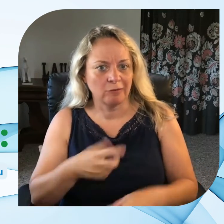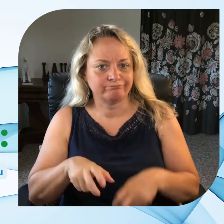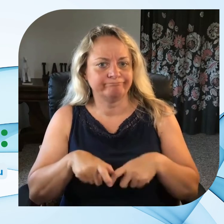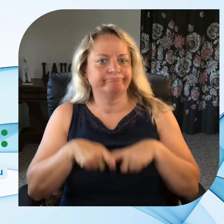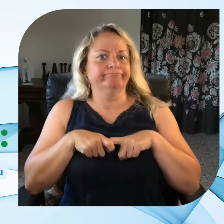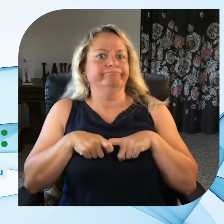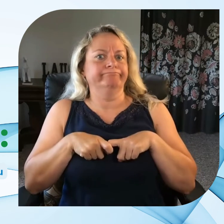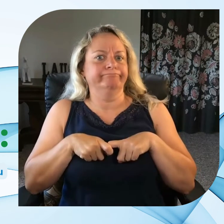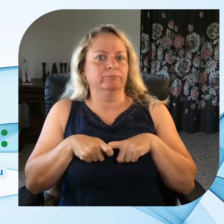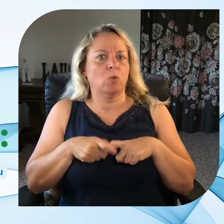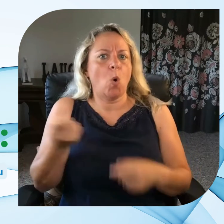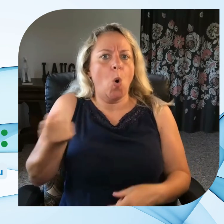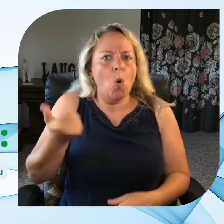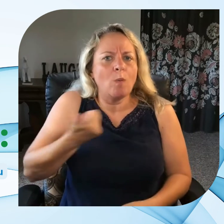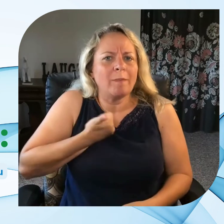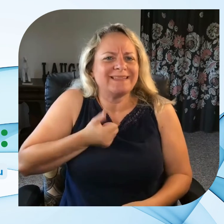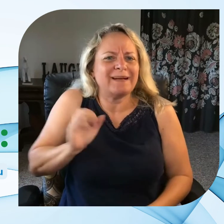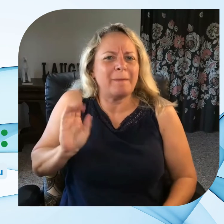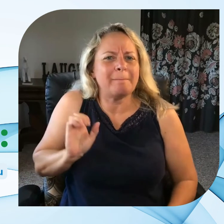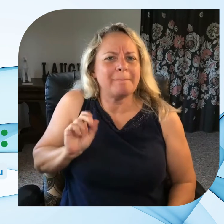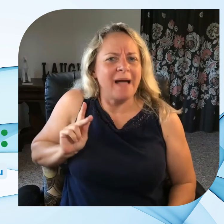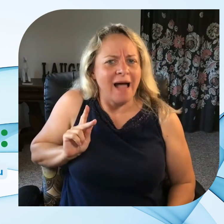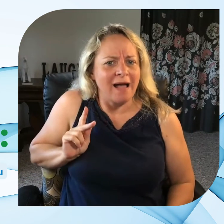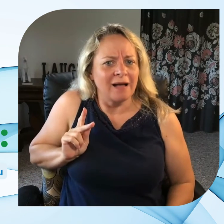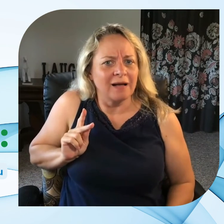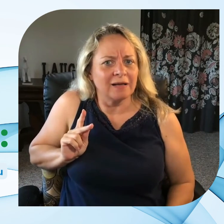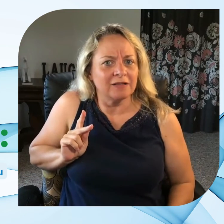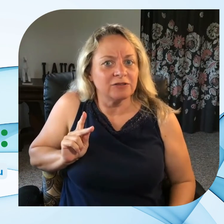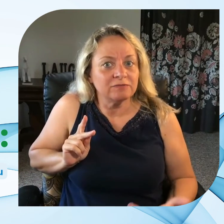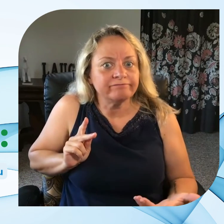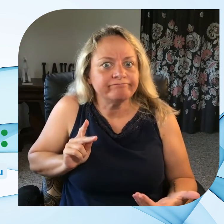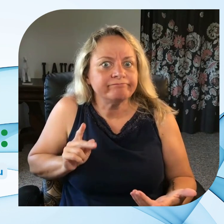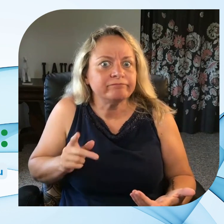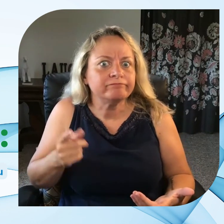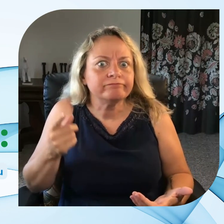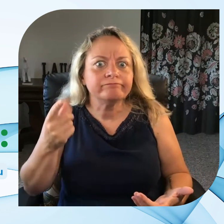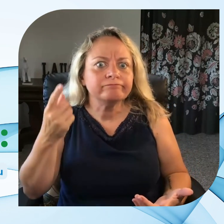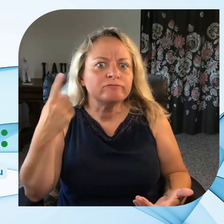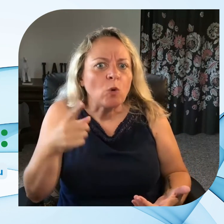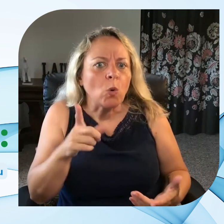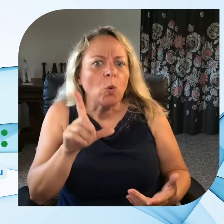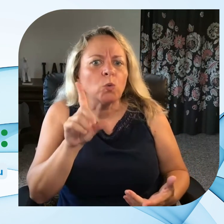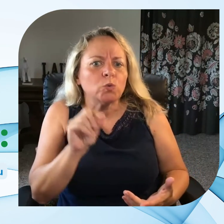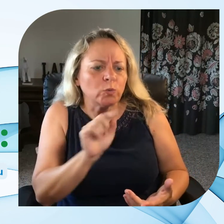weekly tips. Now I see. The buttons and links are below.